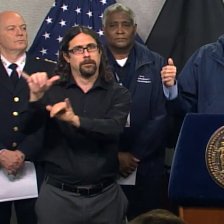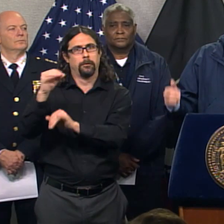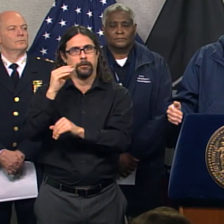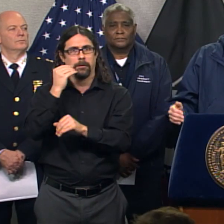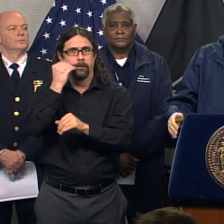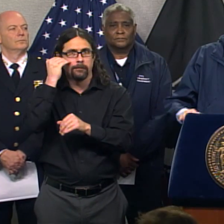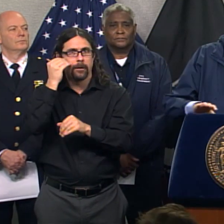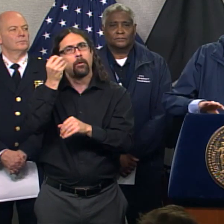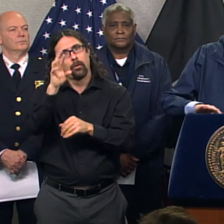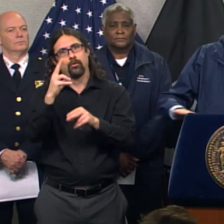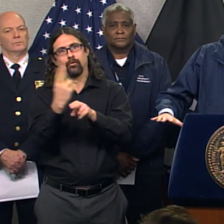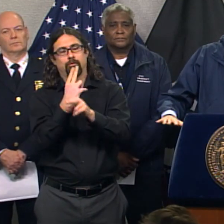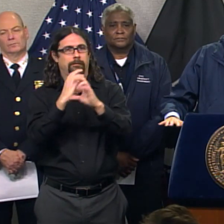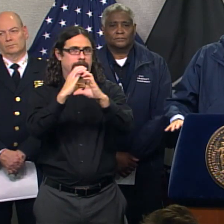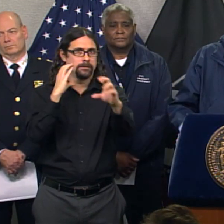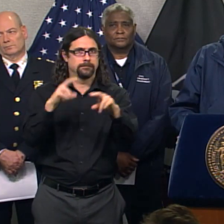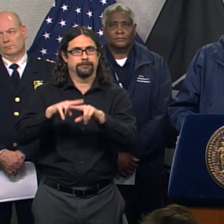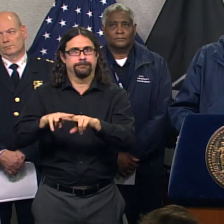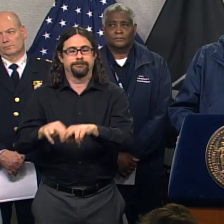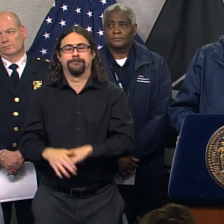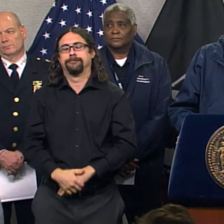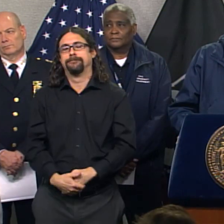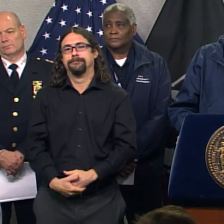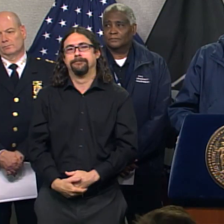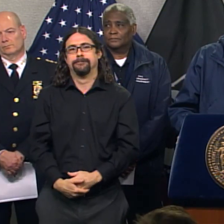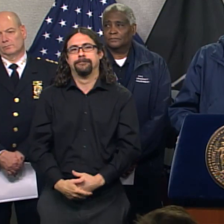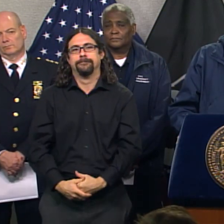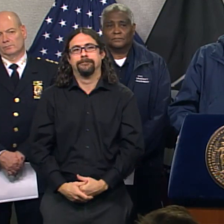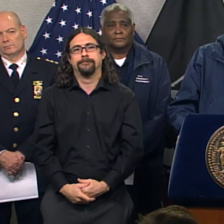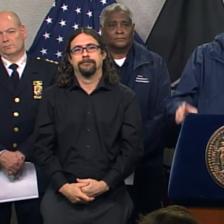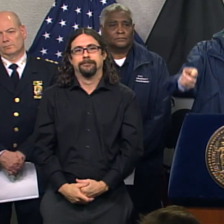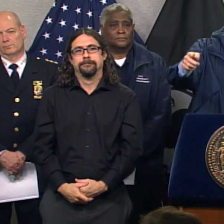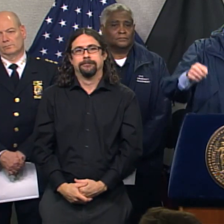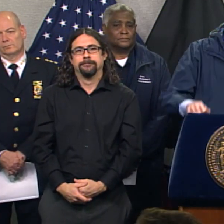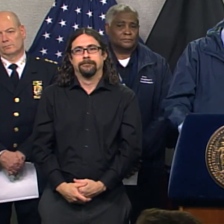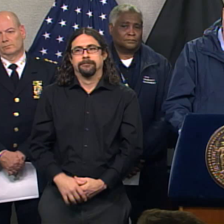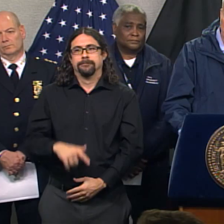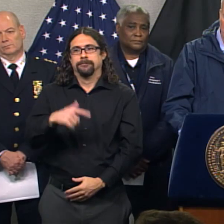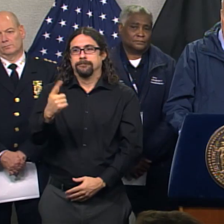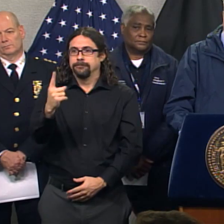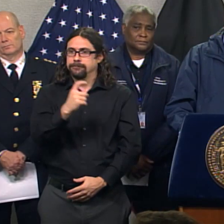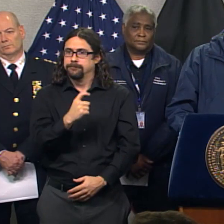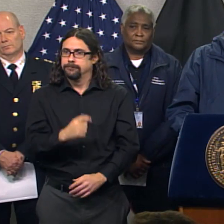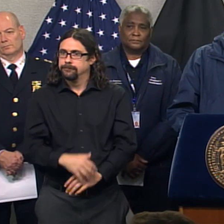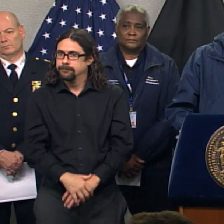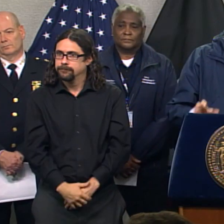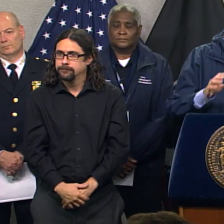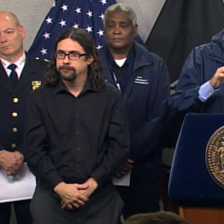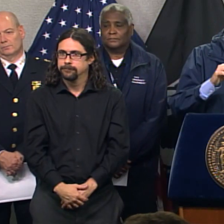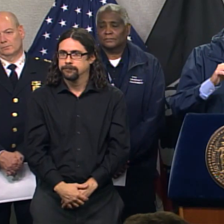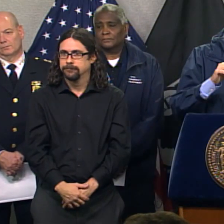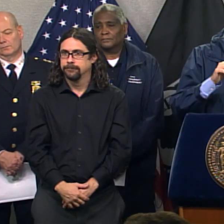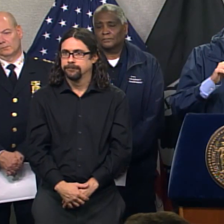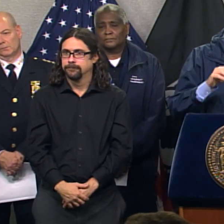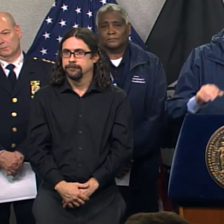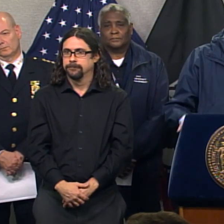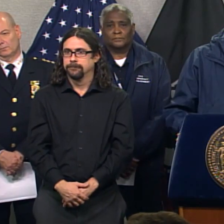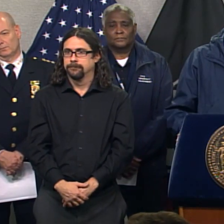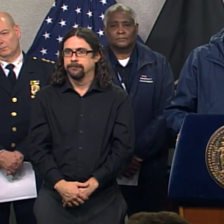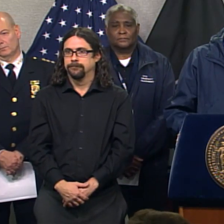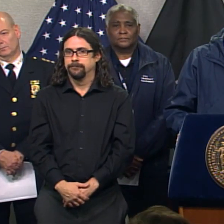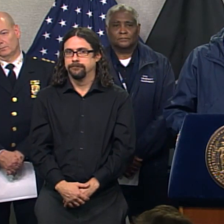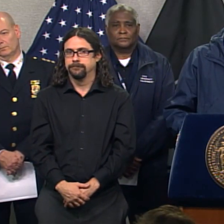going to participate by staying out of the way of sanitation, keeping their cars home. Go. Mr. Mayor, just particularly since we are at